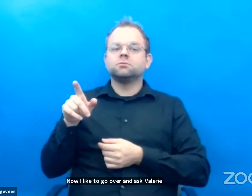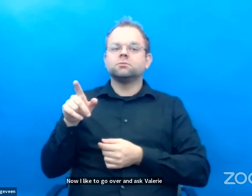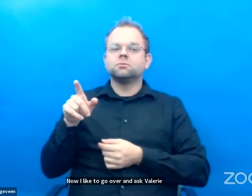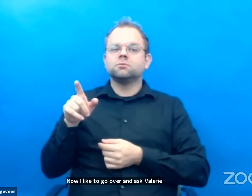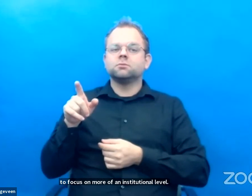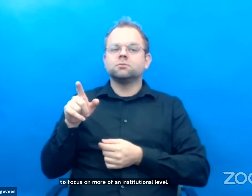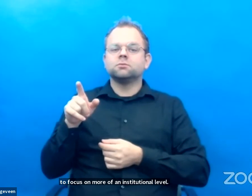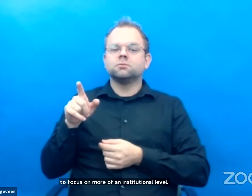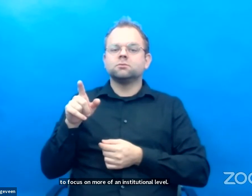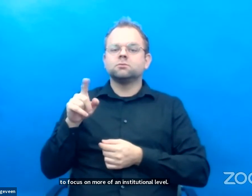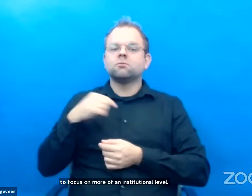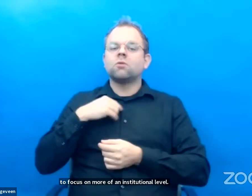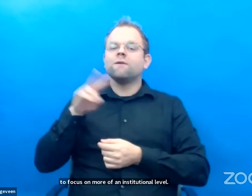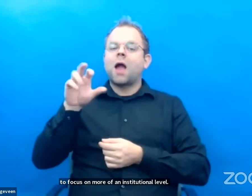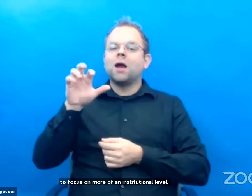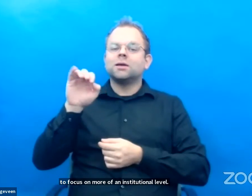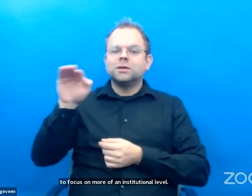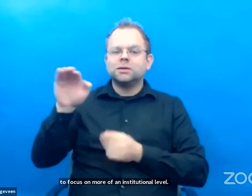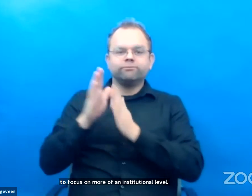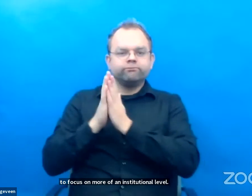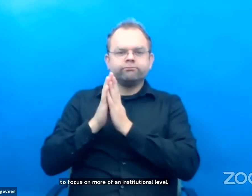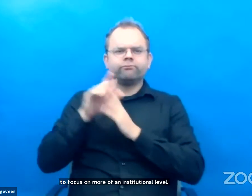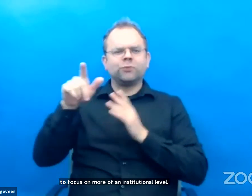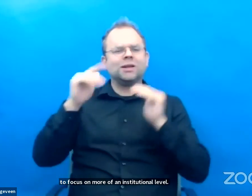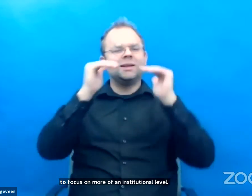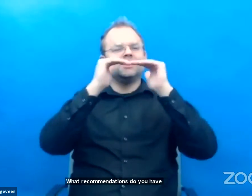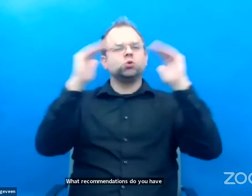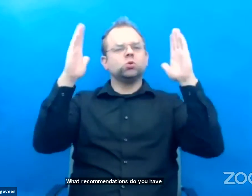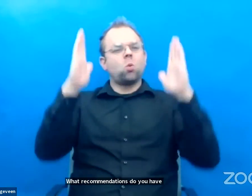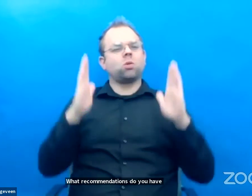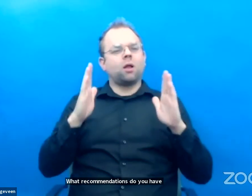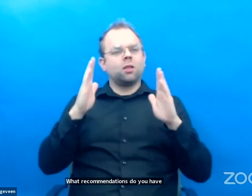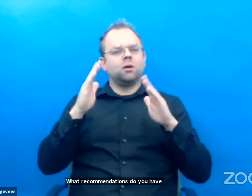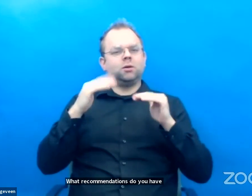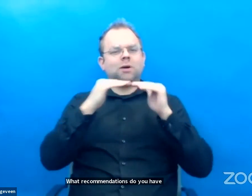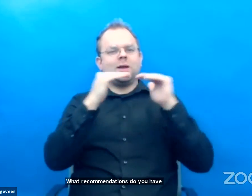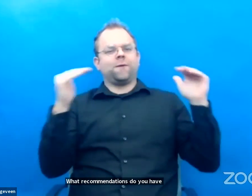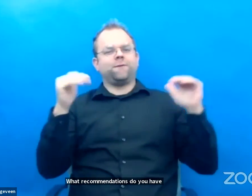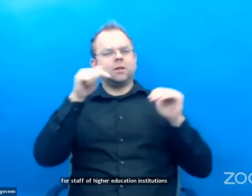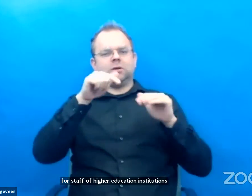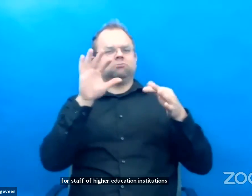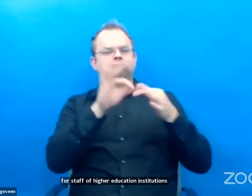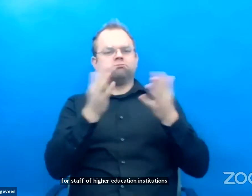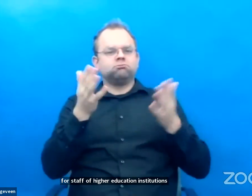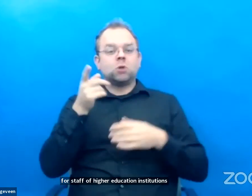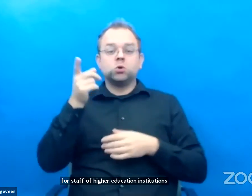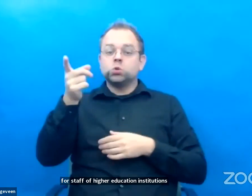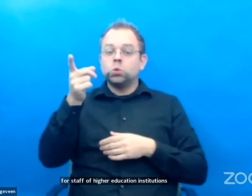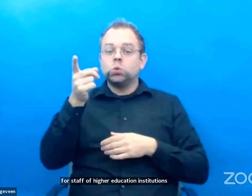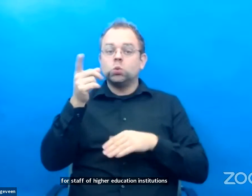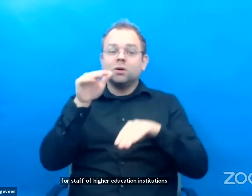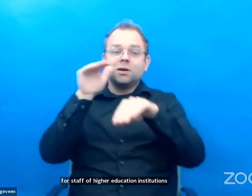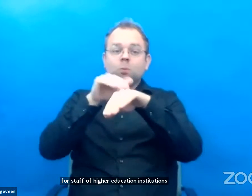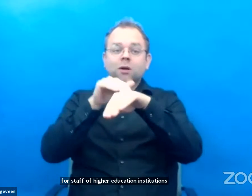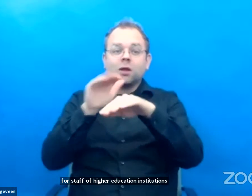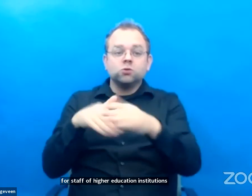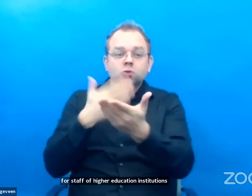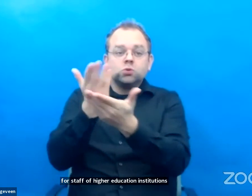education institutions who organize and who coordinate mobilities on a daily basis? How can they